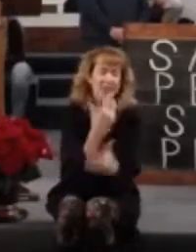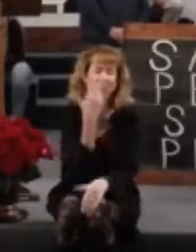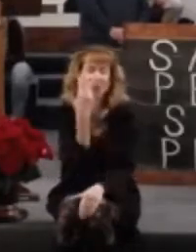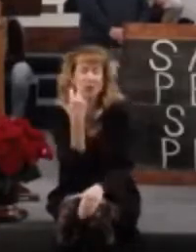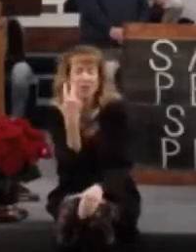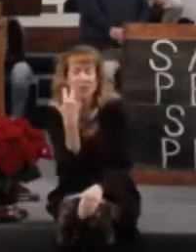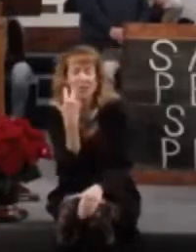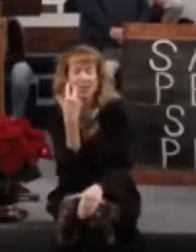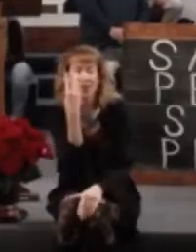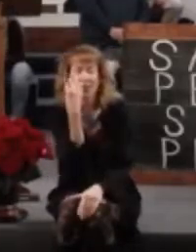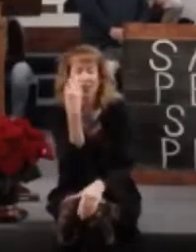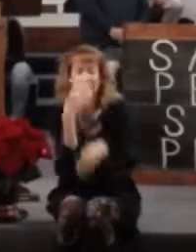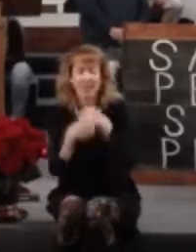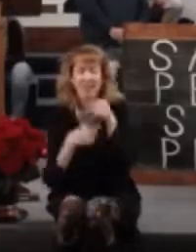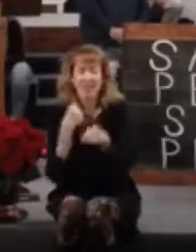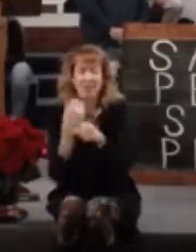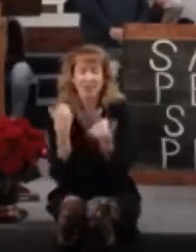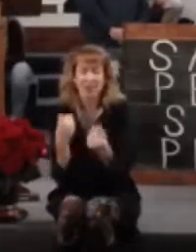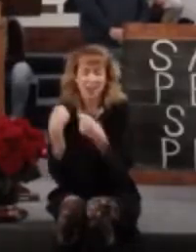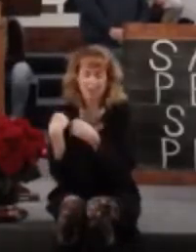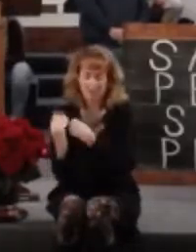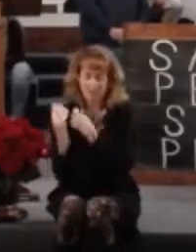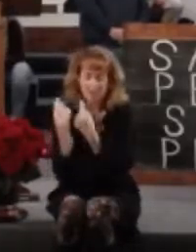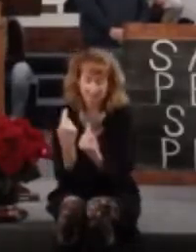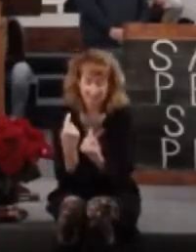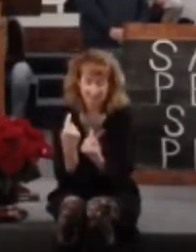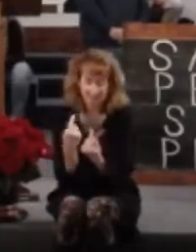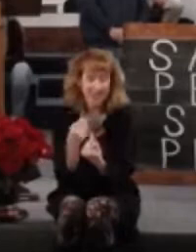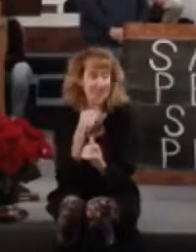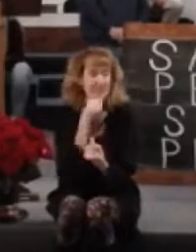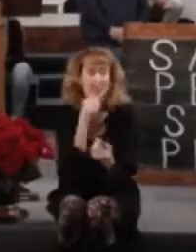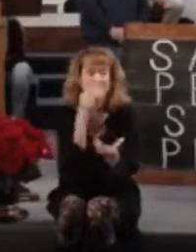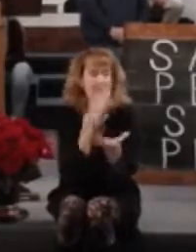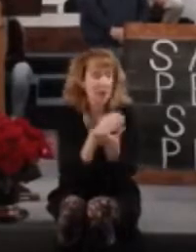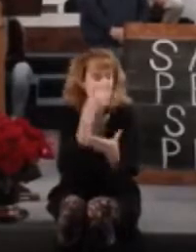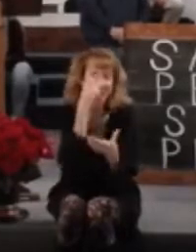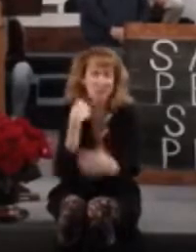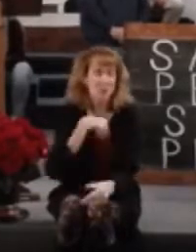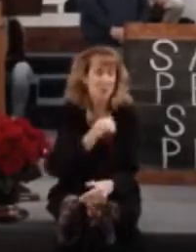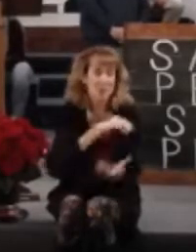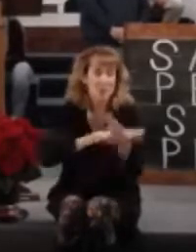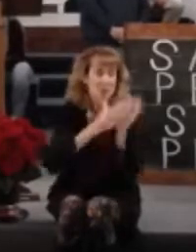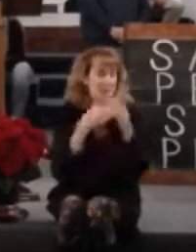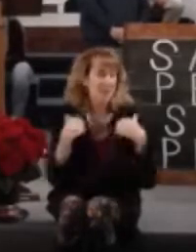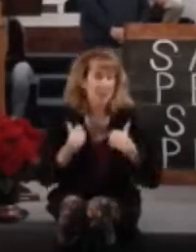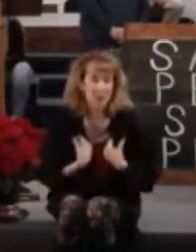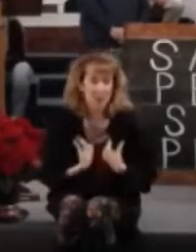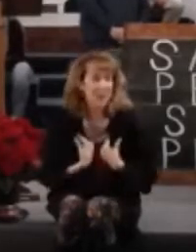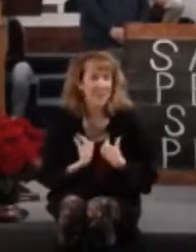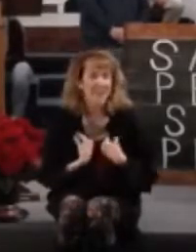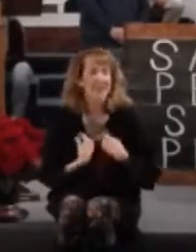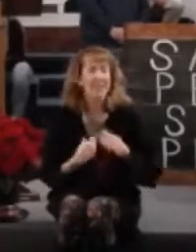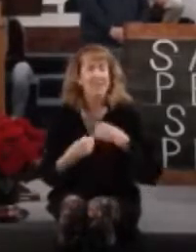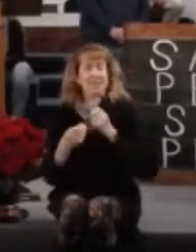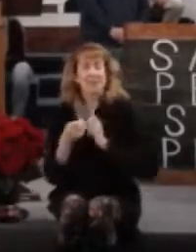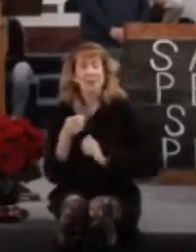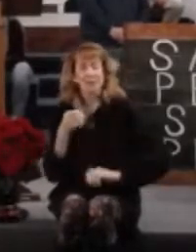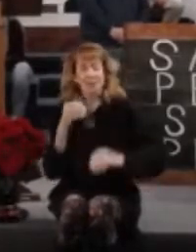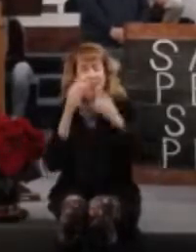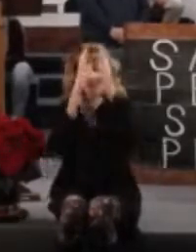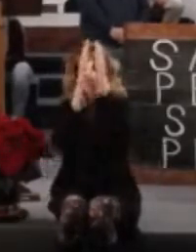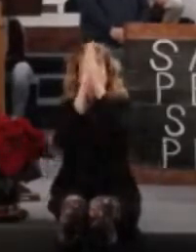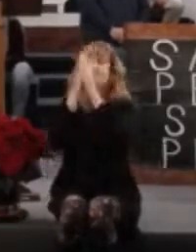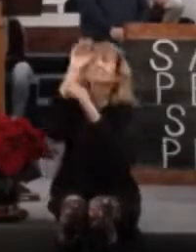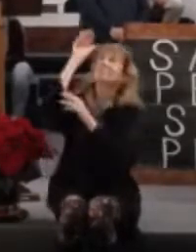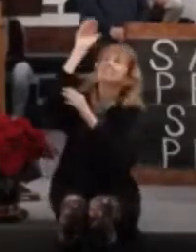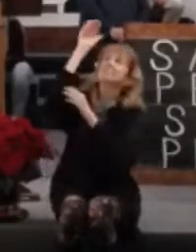years now? And it's not going to stop now just because maybe we're getting tired. So, dear Heavenly Father, I